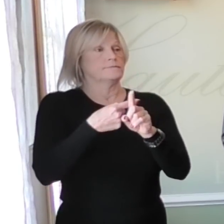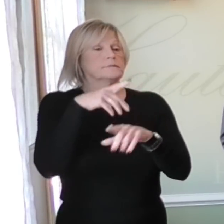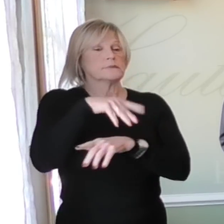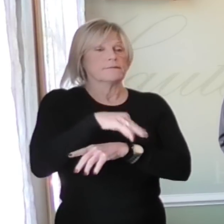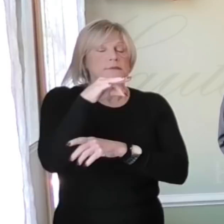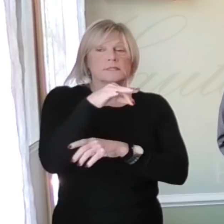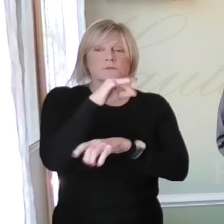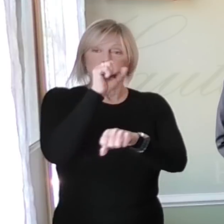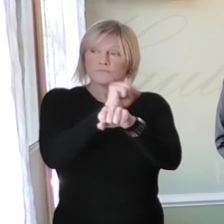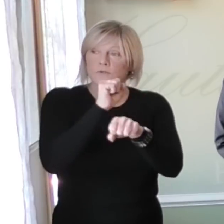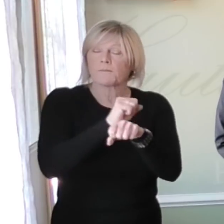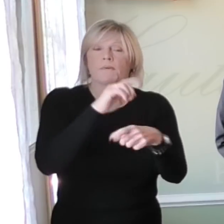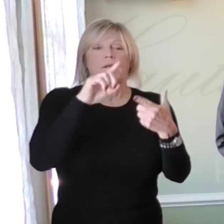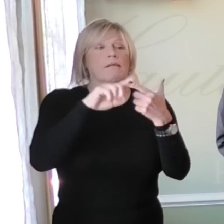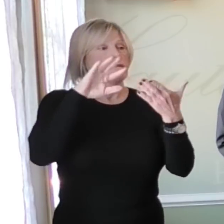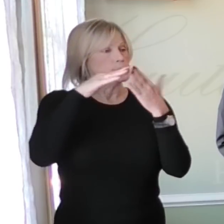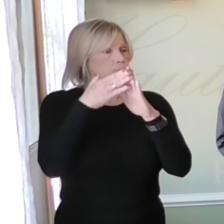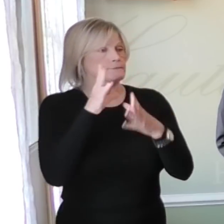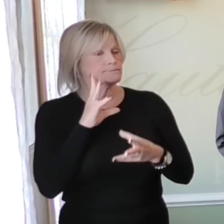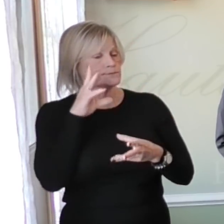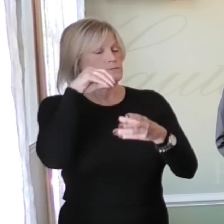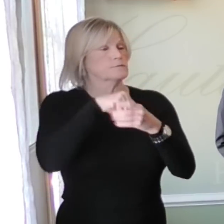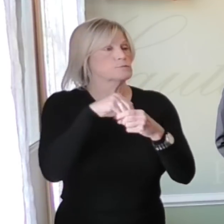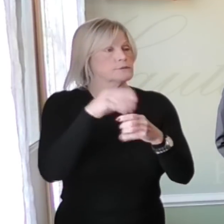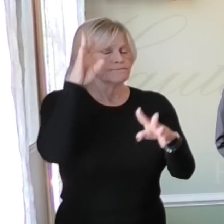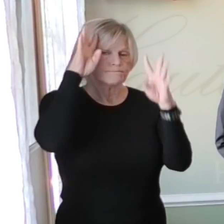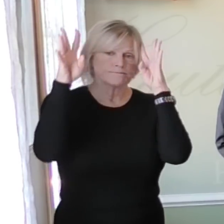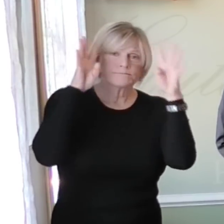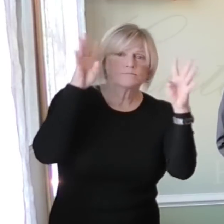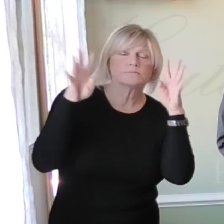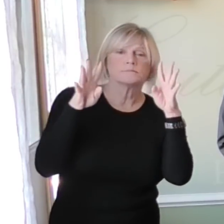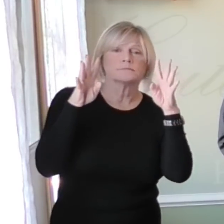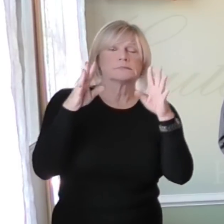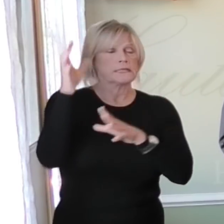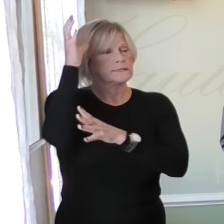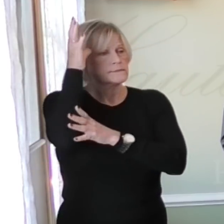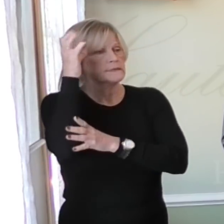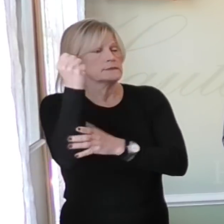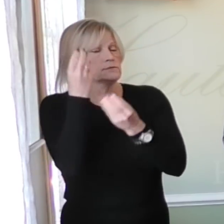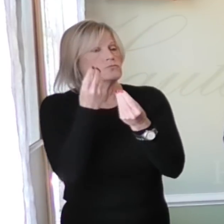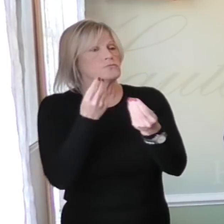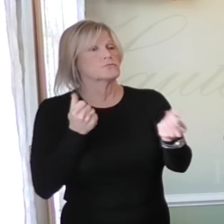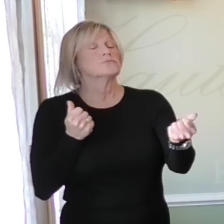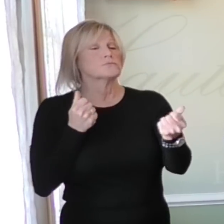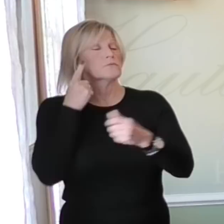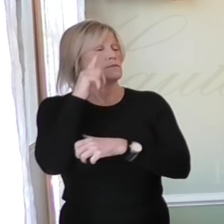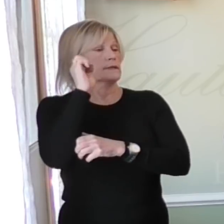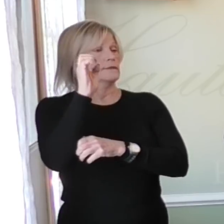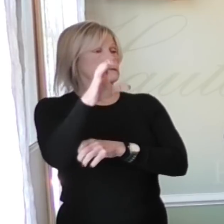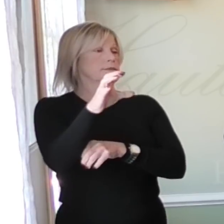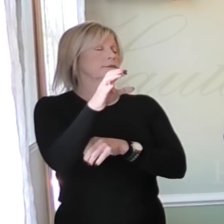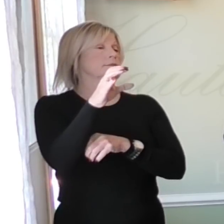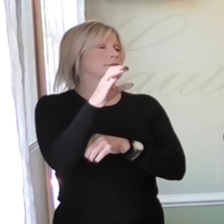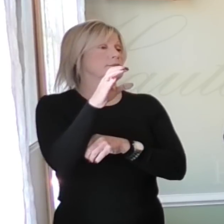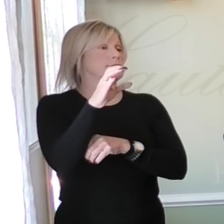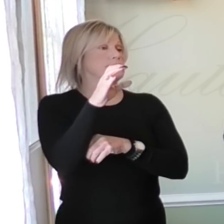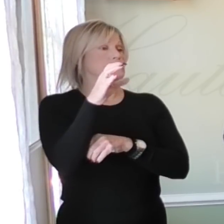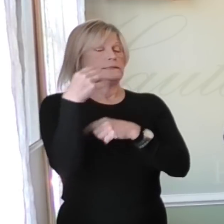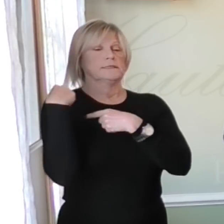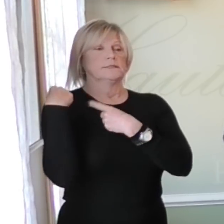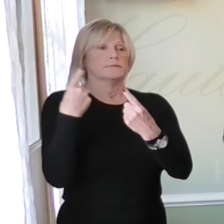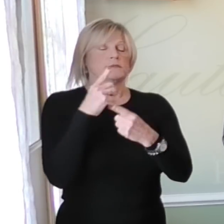finding workable, community-engaged, innovative, and common-sense solutions for Ellicott City has been